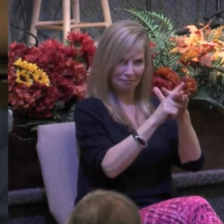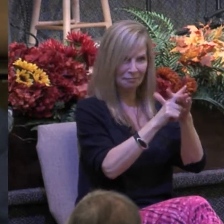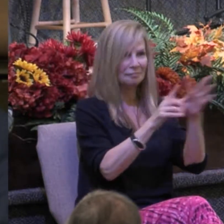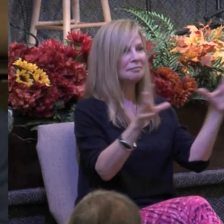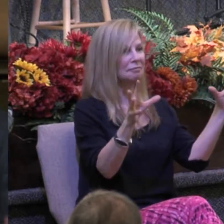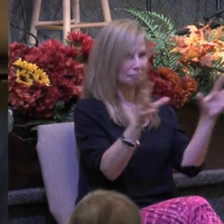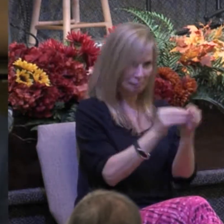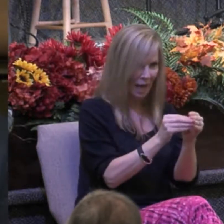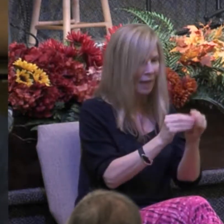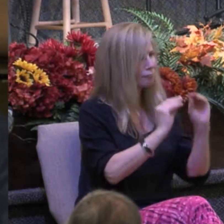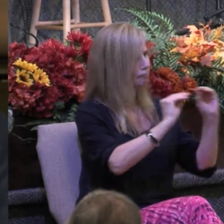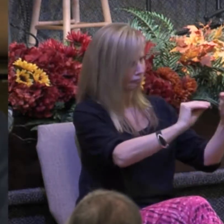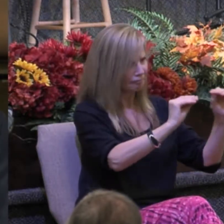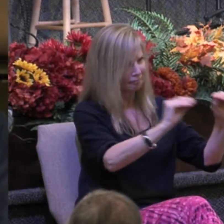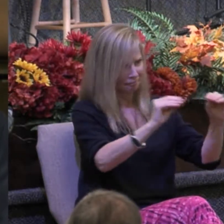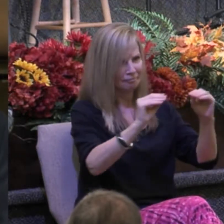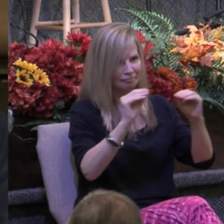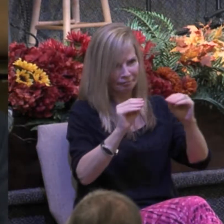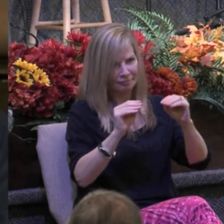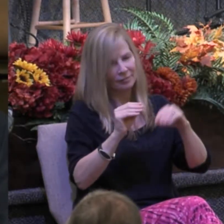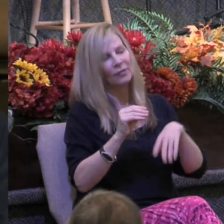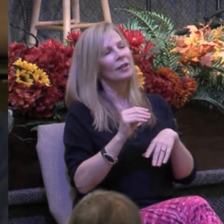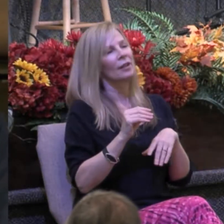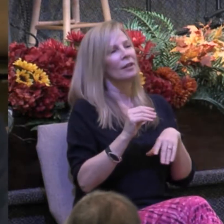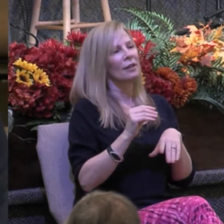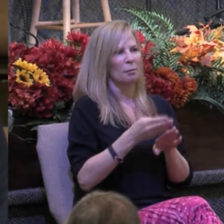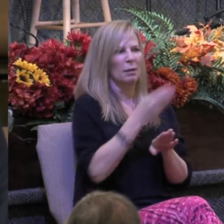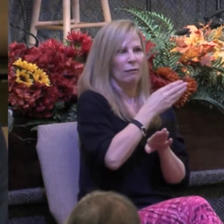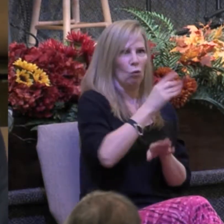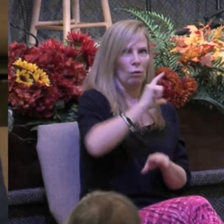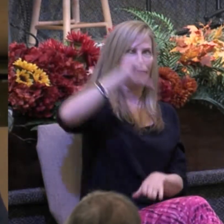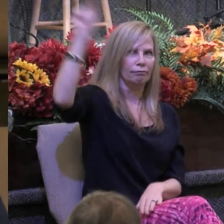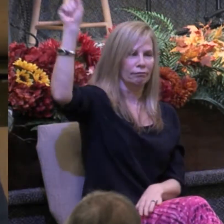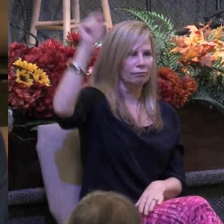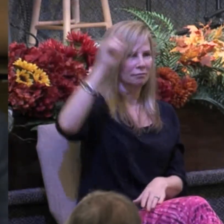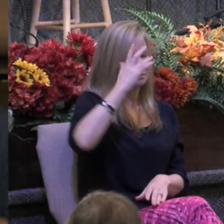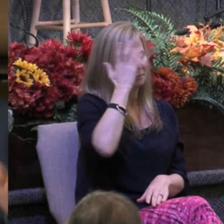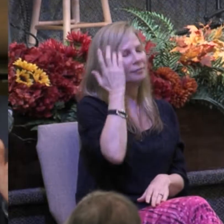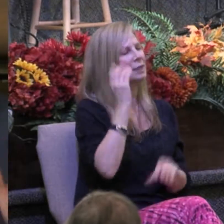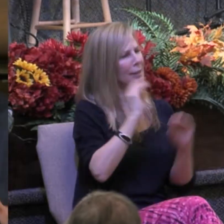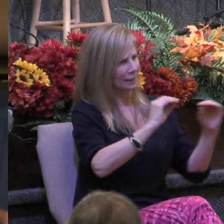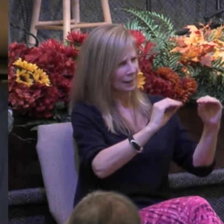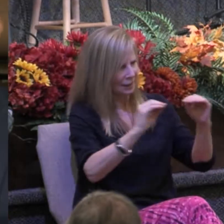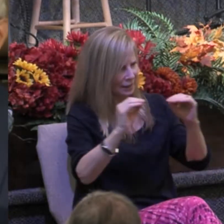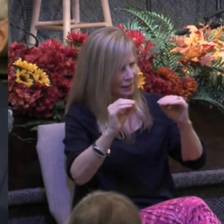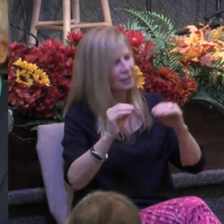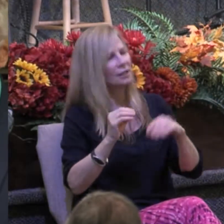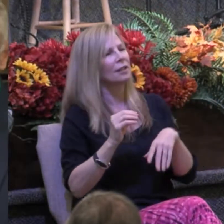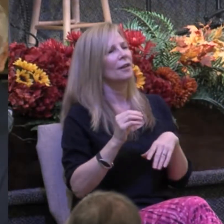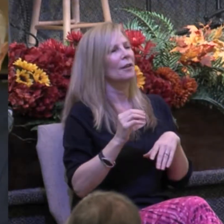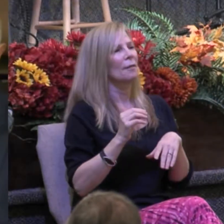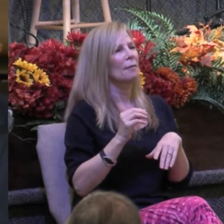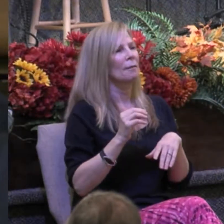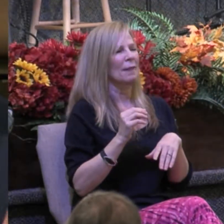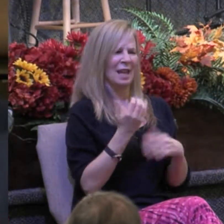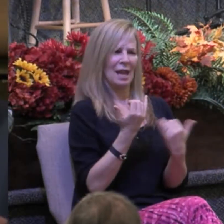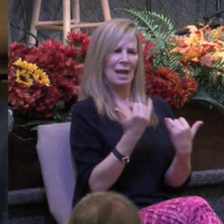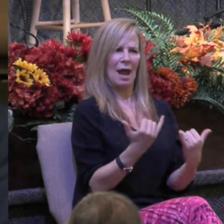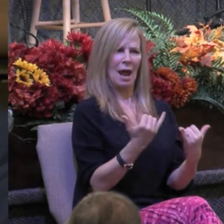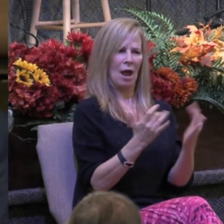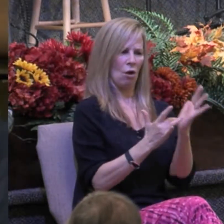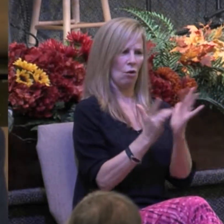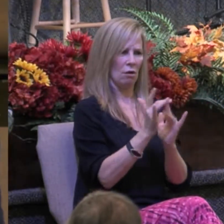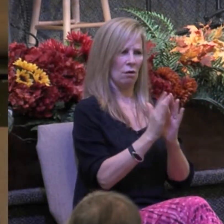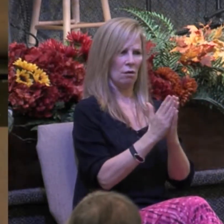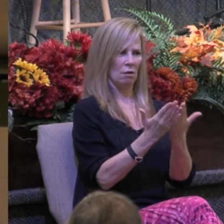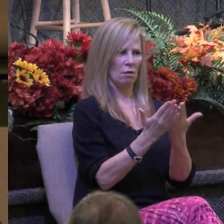apostles during this 40-day time period prior to his ascension. And while this is translated in most of our